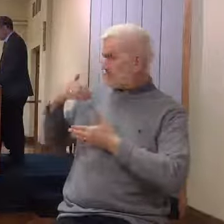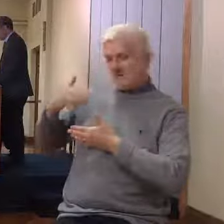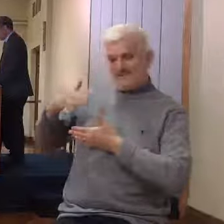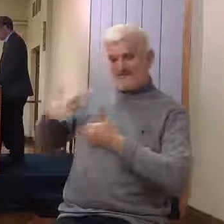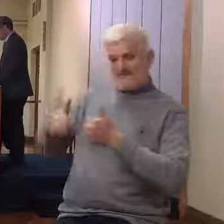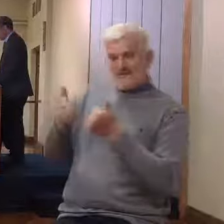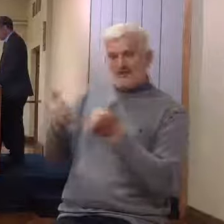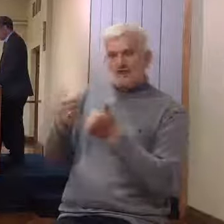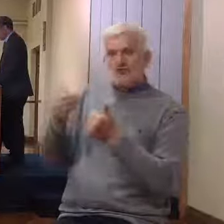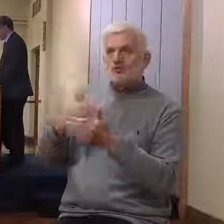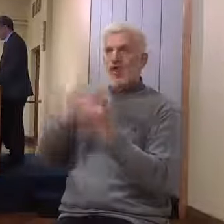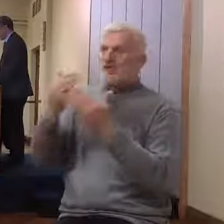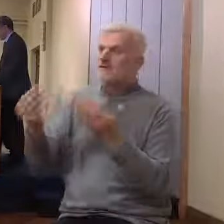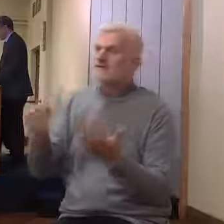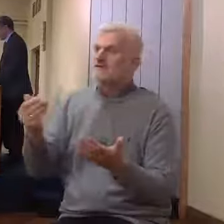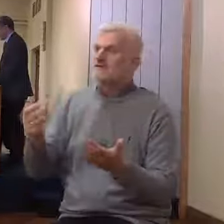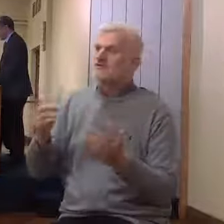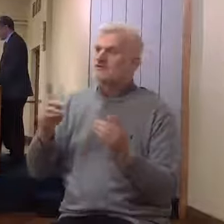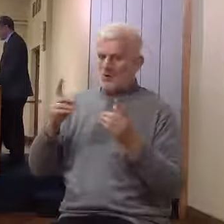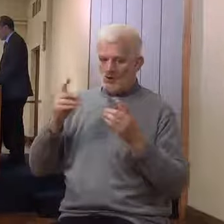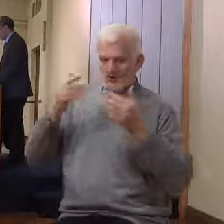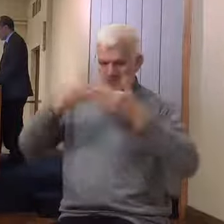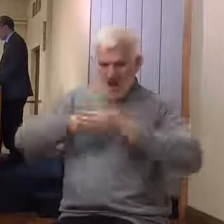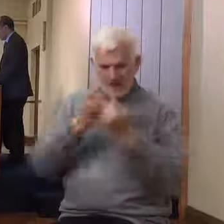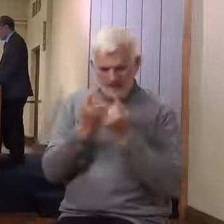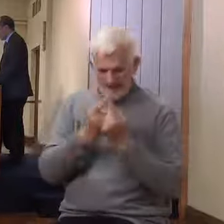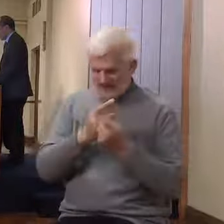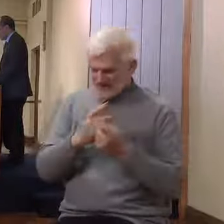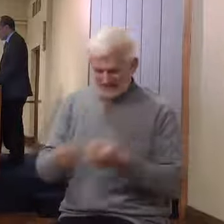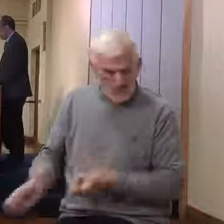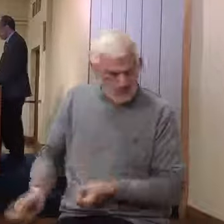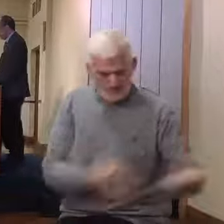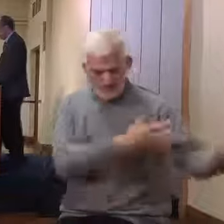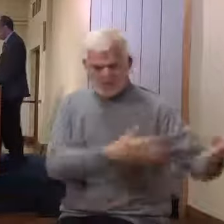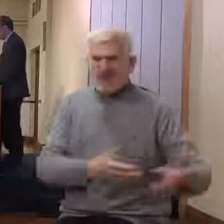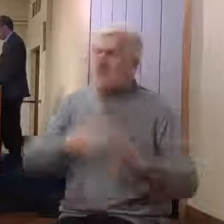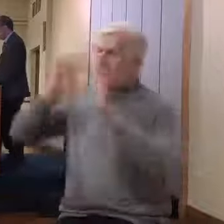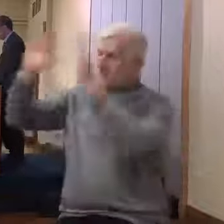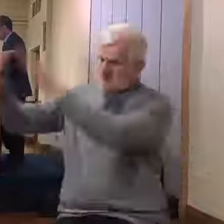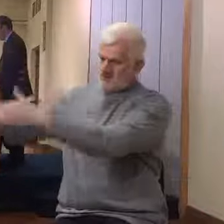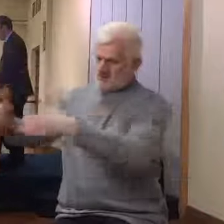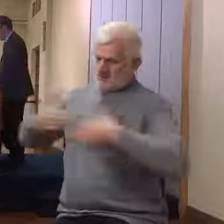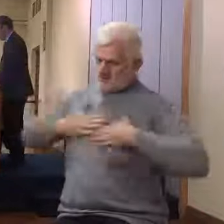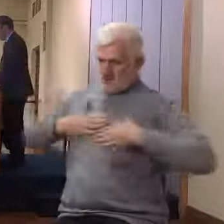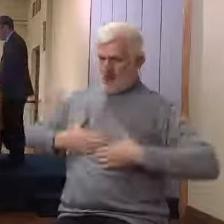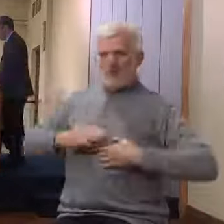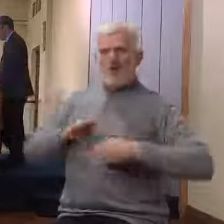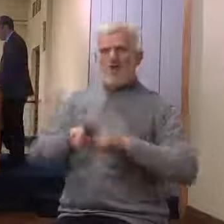therefore cast off the works of darkness, and let us put on the armor of light.